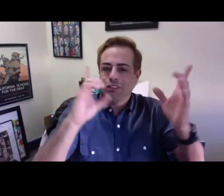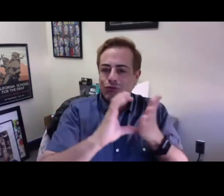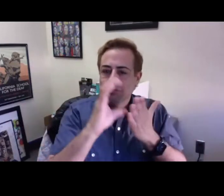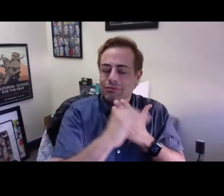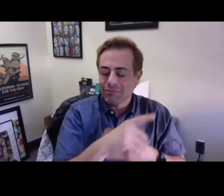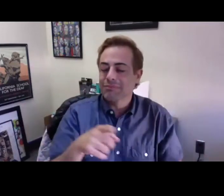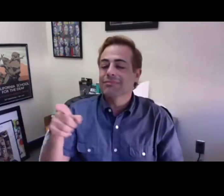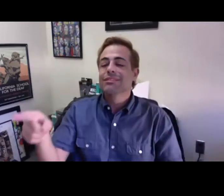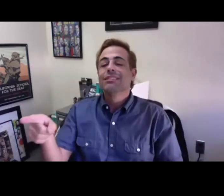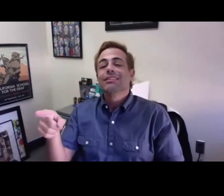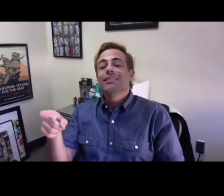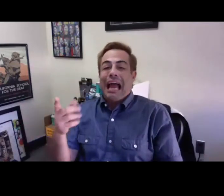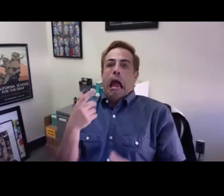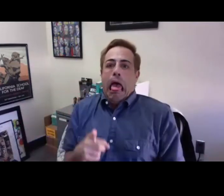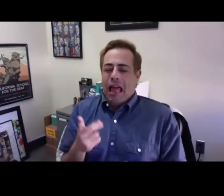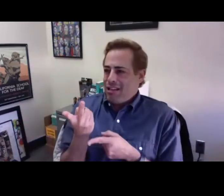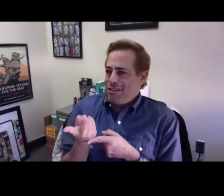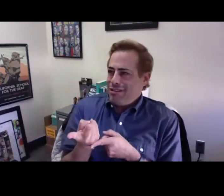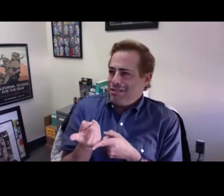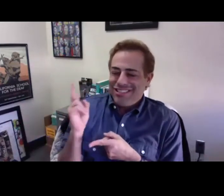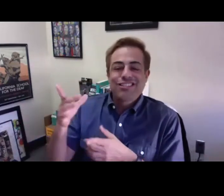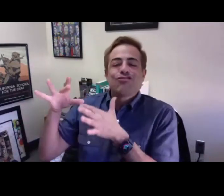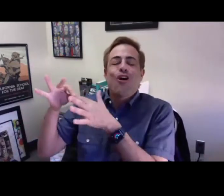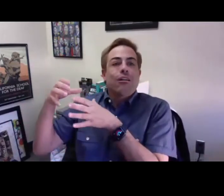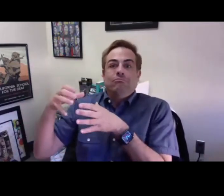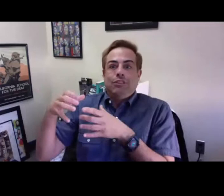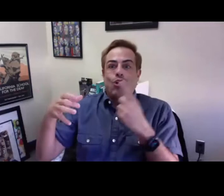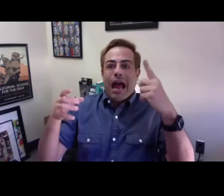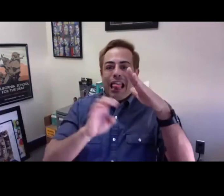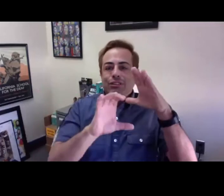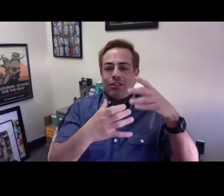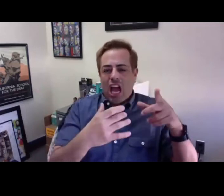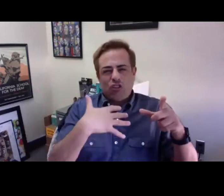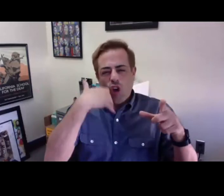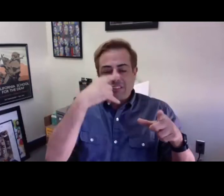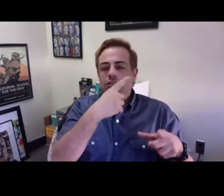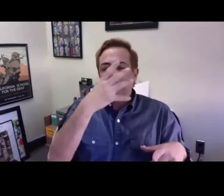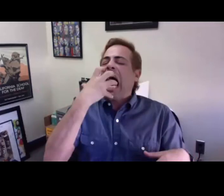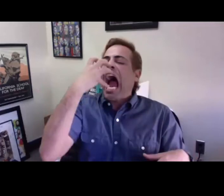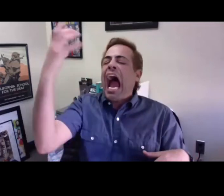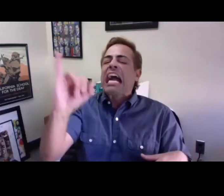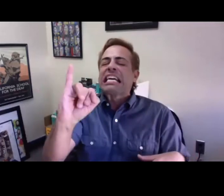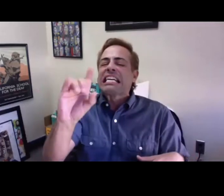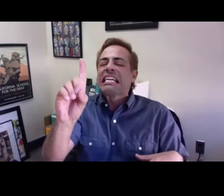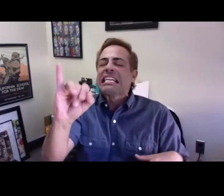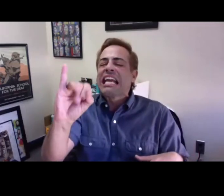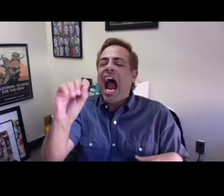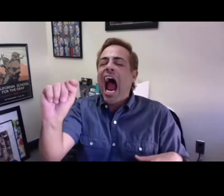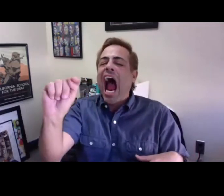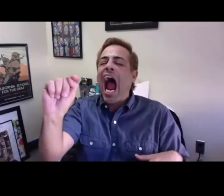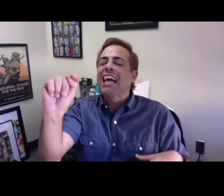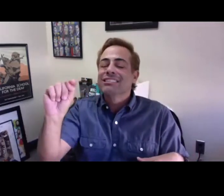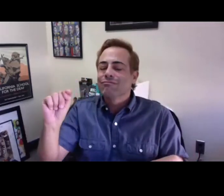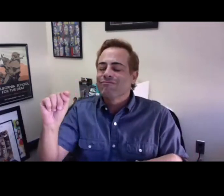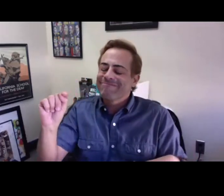we'll see that, and that's fine. I think maybe a couple of weeks ago there was a tour and there was an elementary